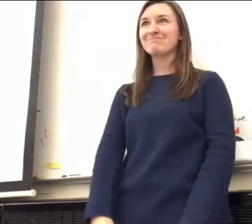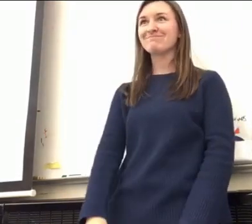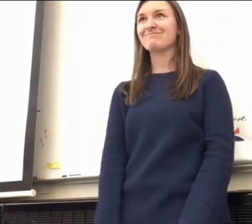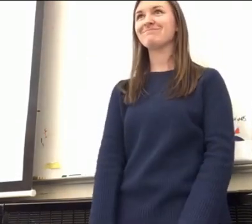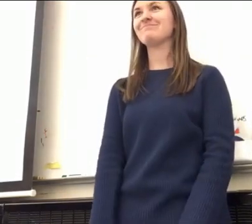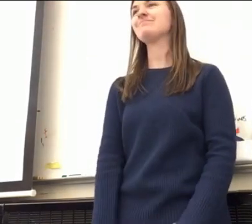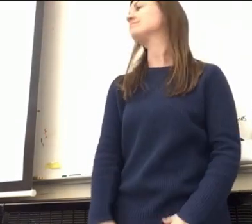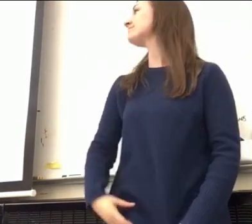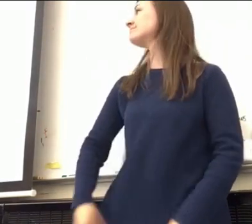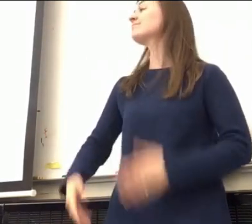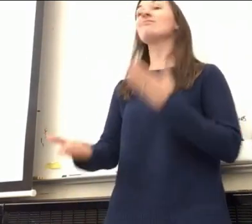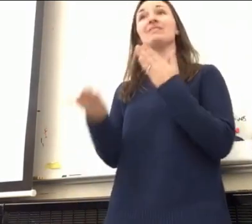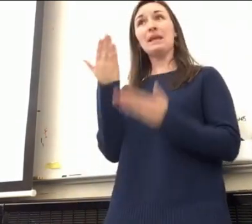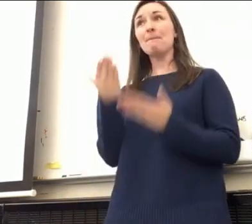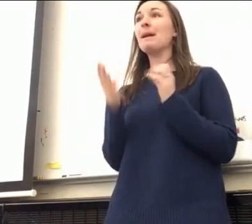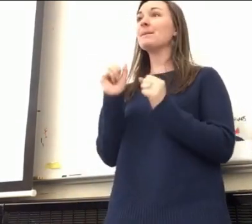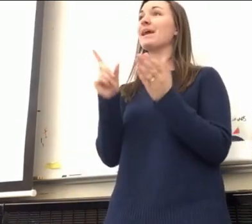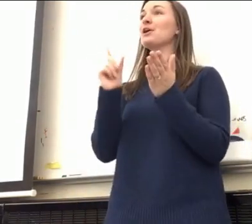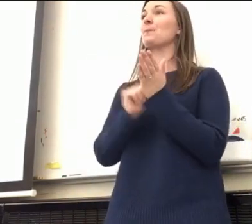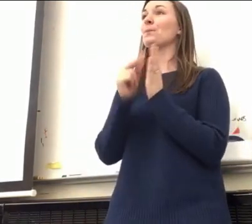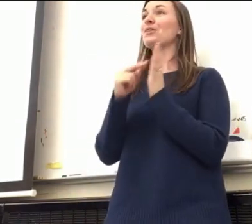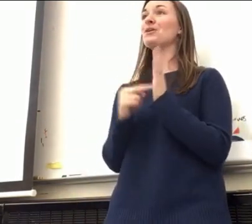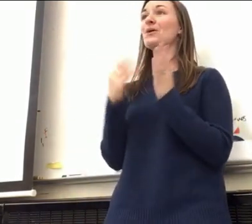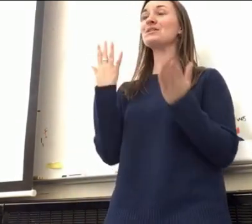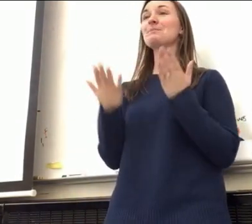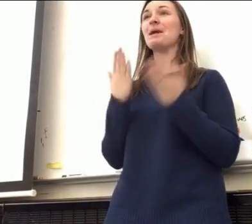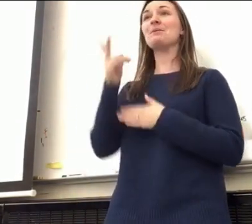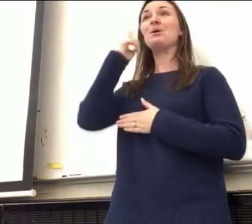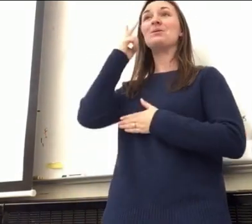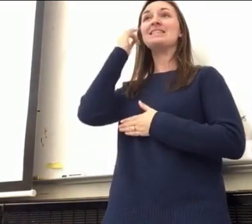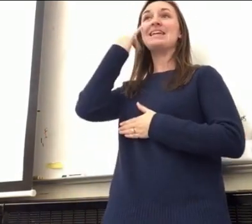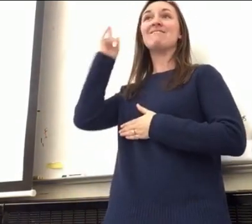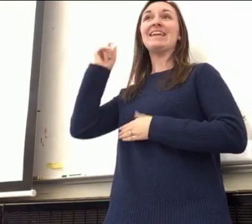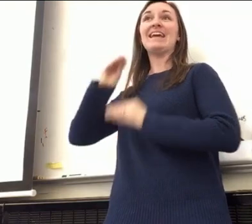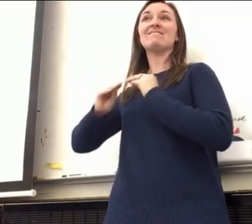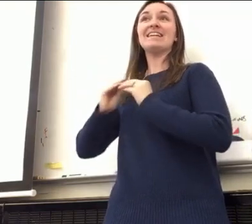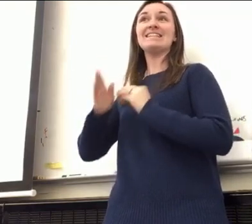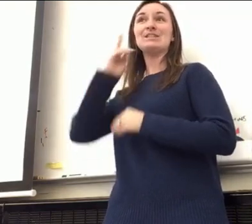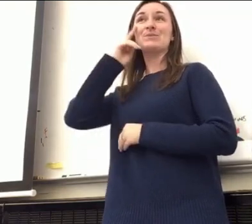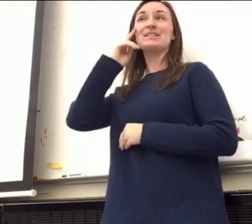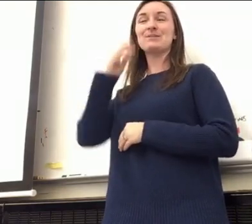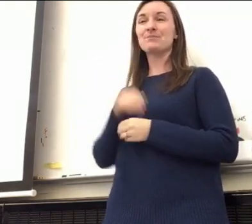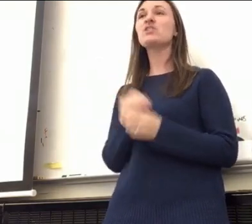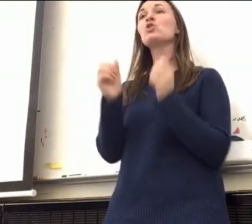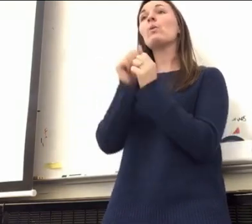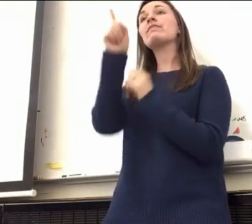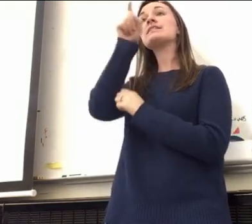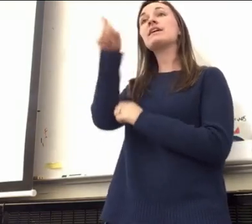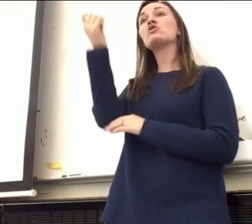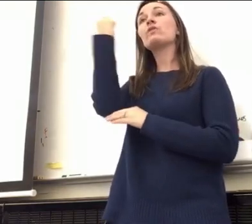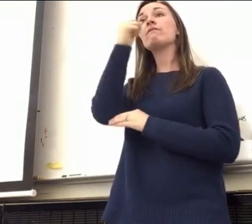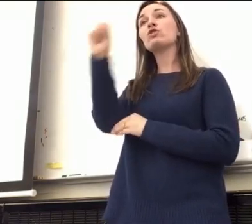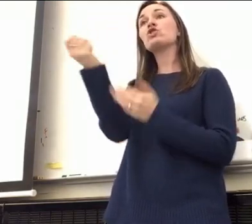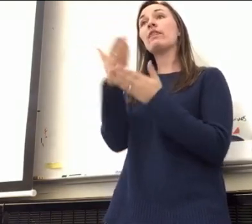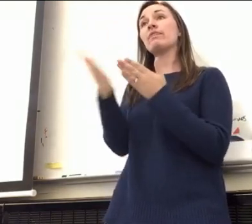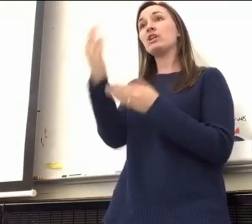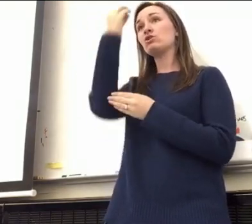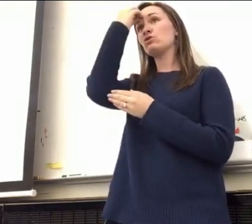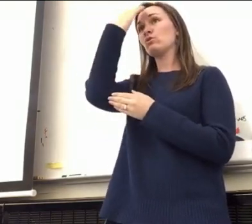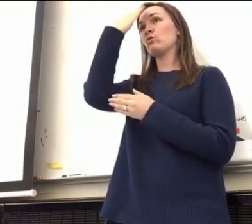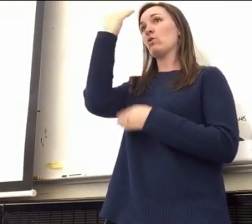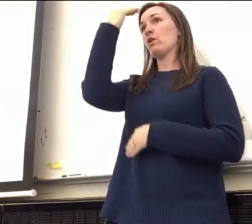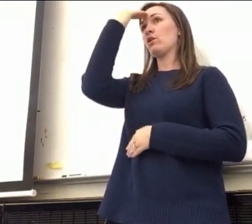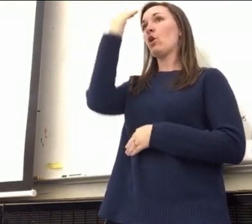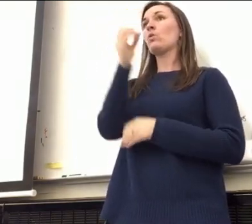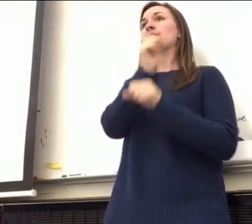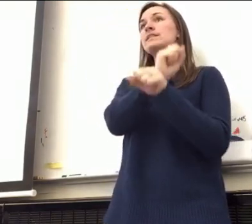Okay. Maybe I'll be able to get you your printed notes. We will see. So with the Texas Revolution, things that you need to highlight here is you need to